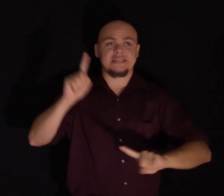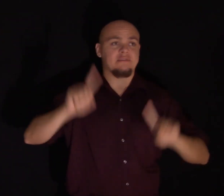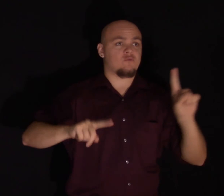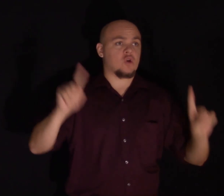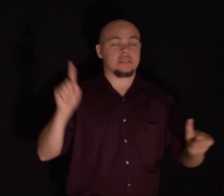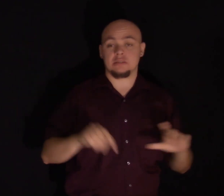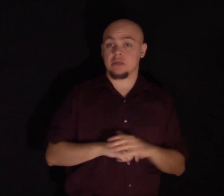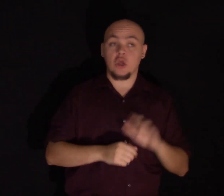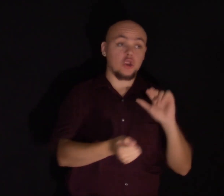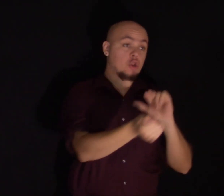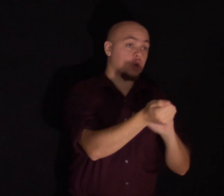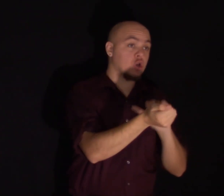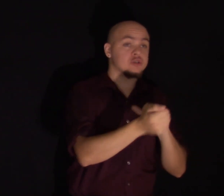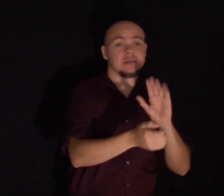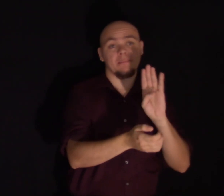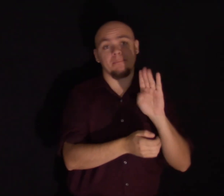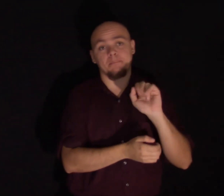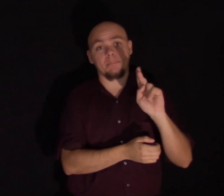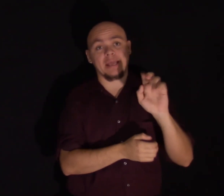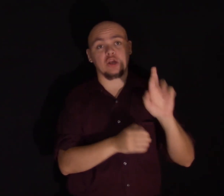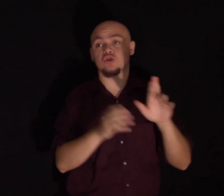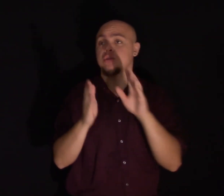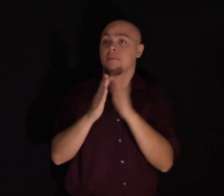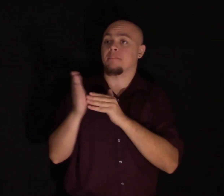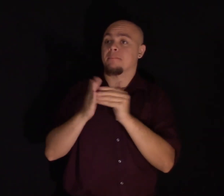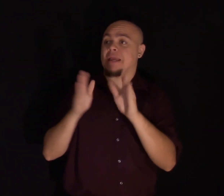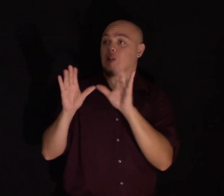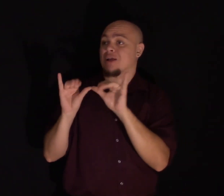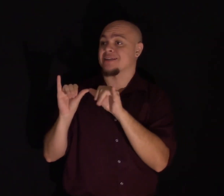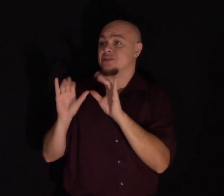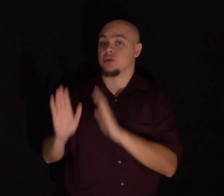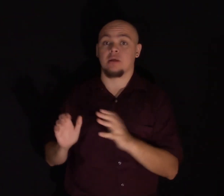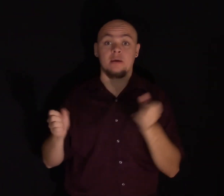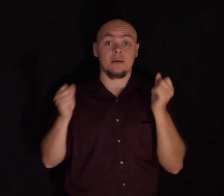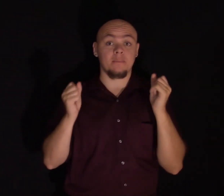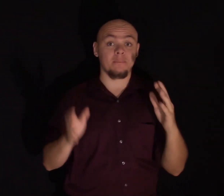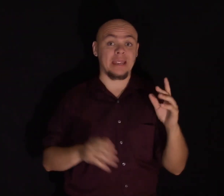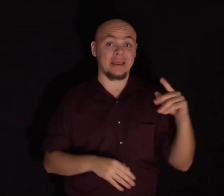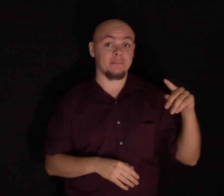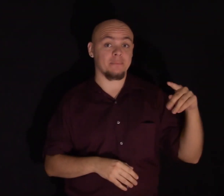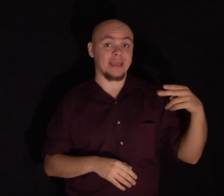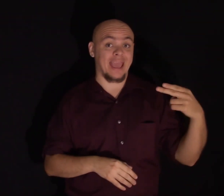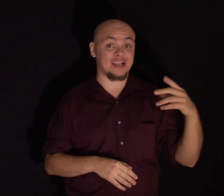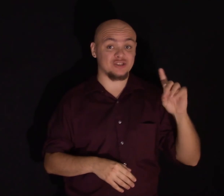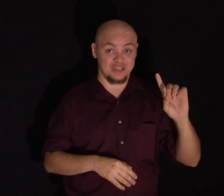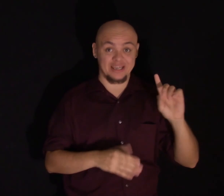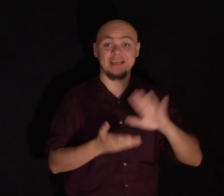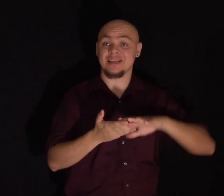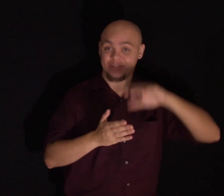people who were nurses and bankers and painters and engineers and lots and lots of phd students